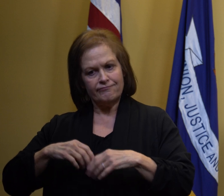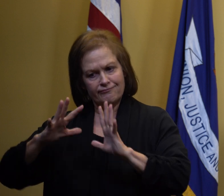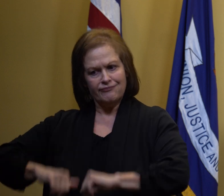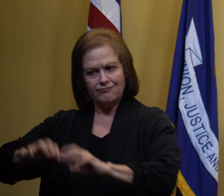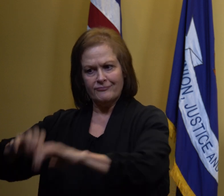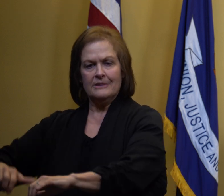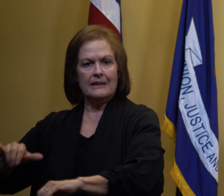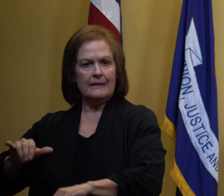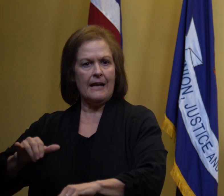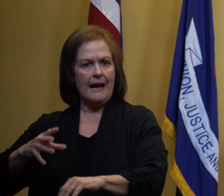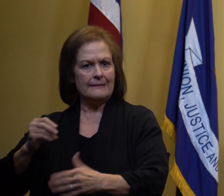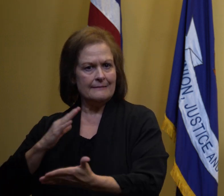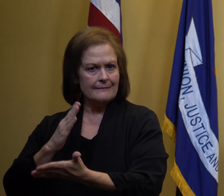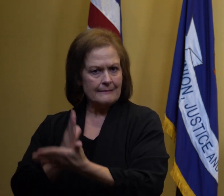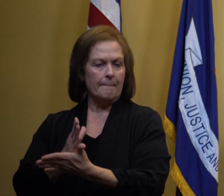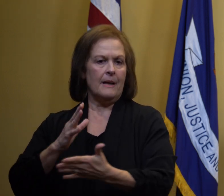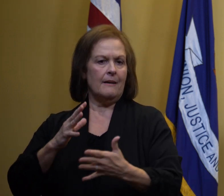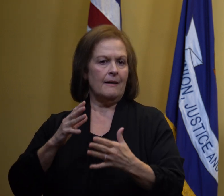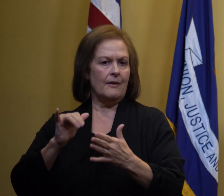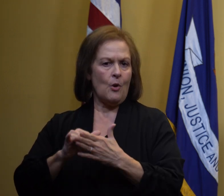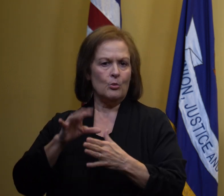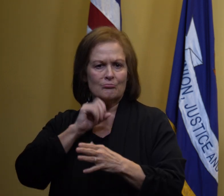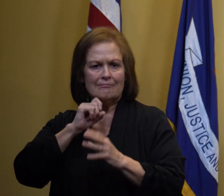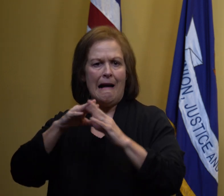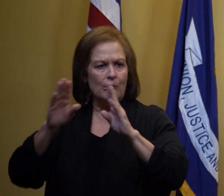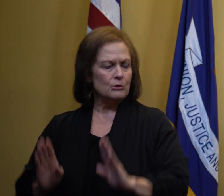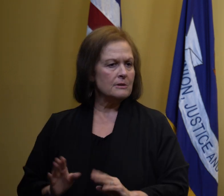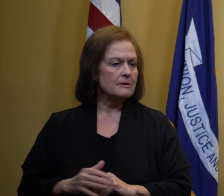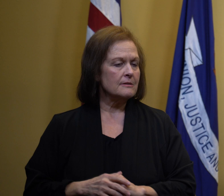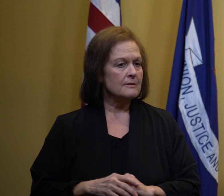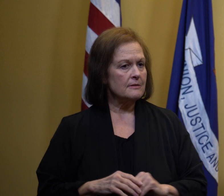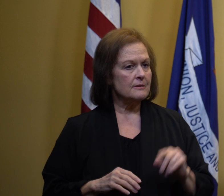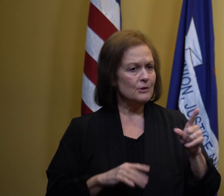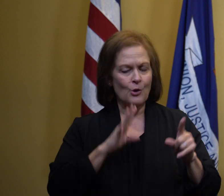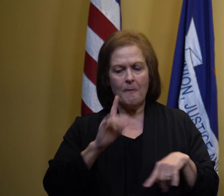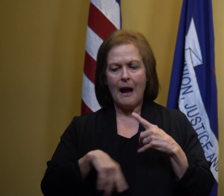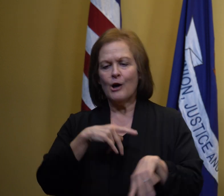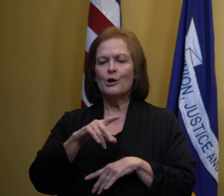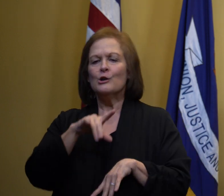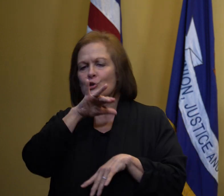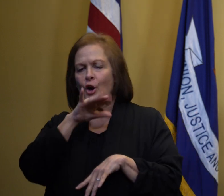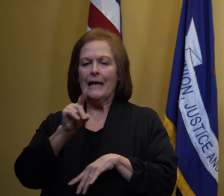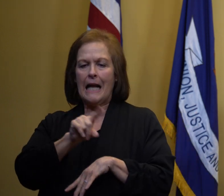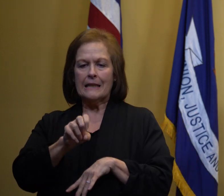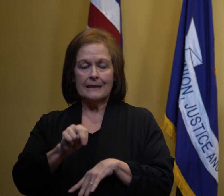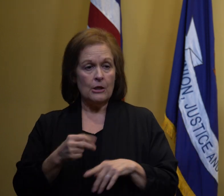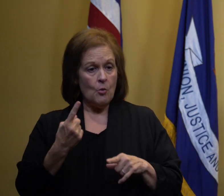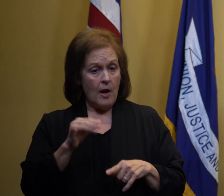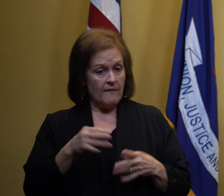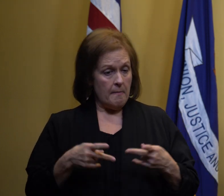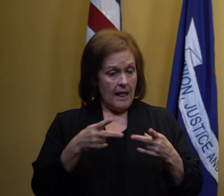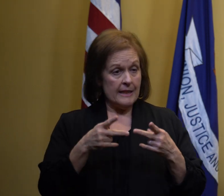of New Orleans. WGNO. Piggybacking off to each of your dirty dozen, Yes, just keep ma'am. it going. One of the places